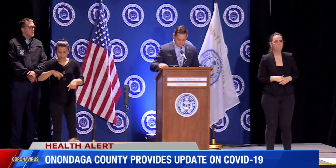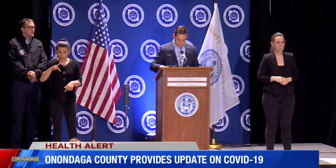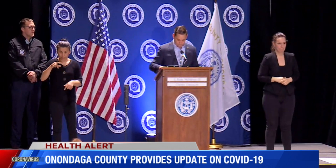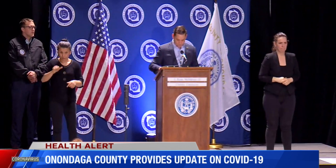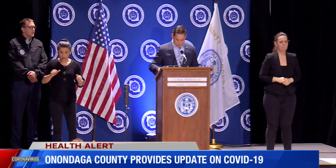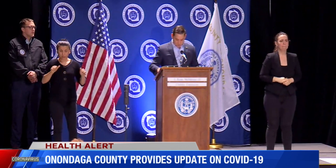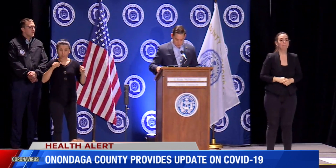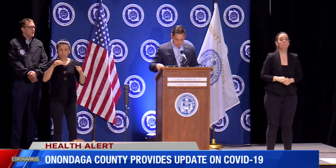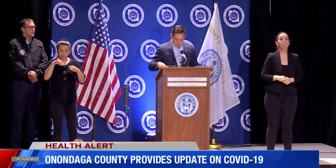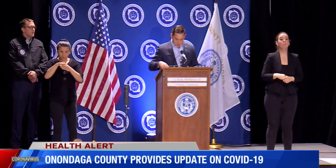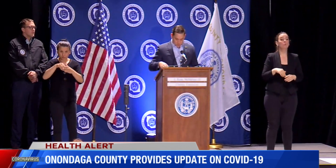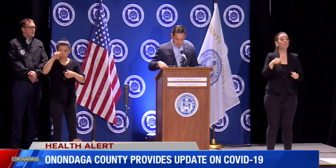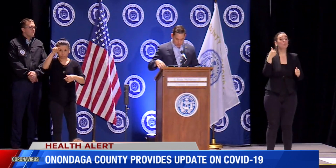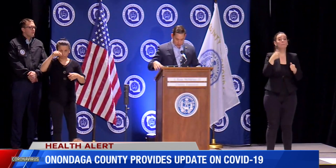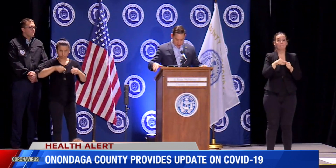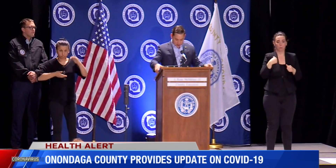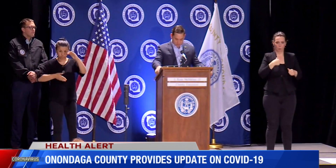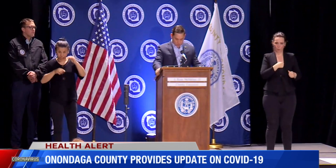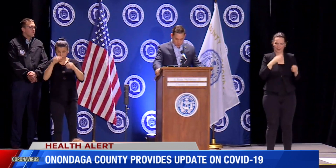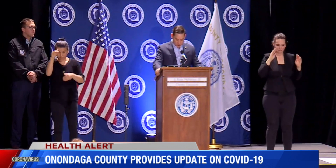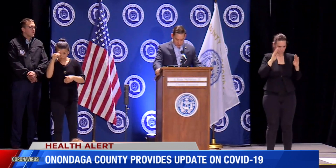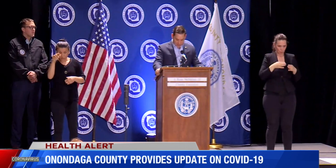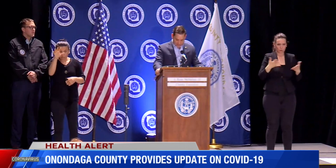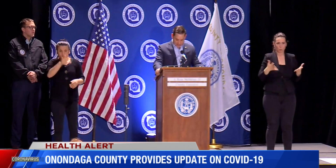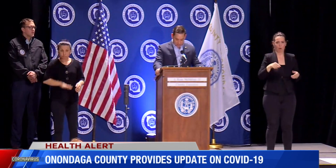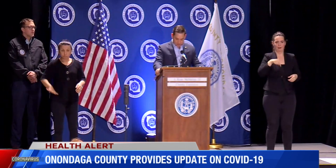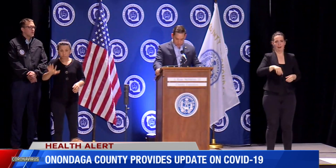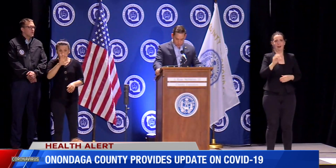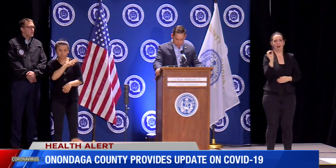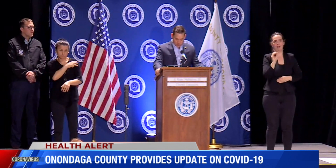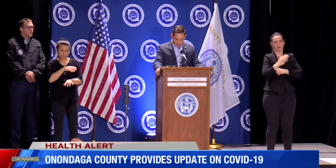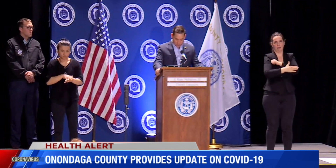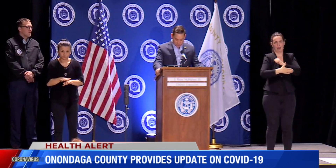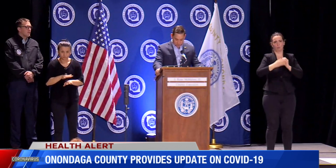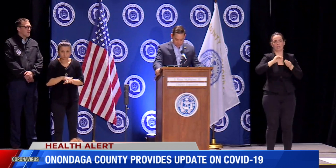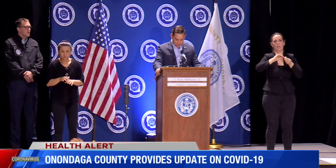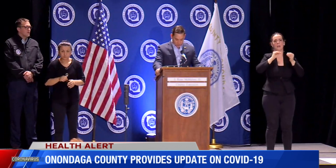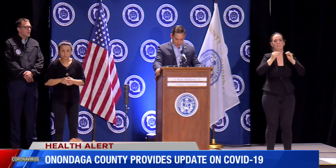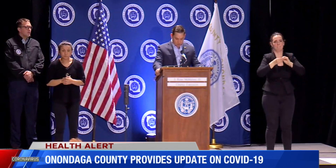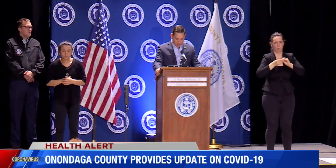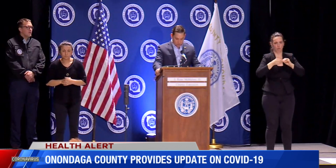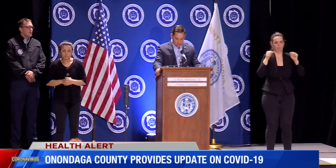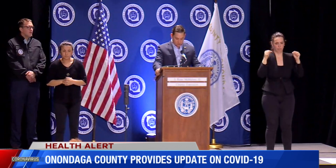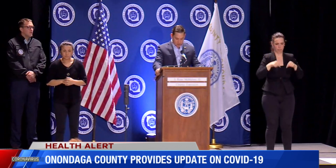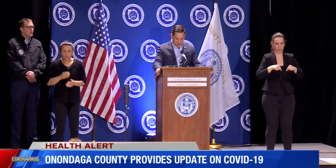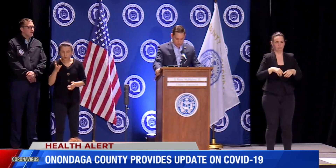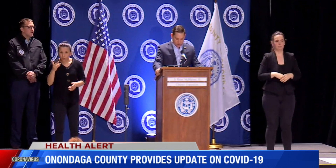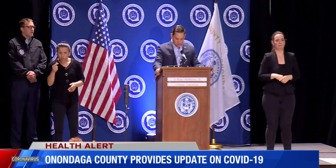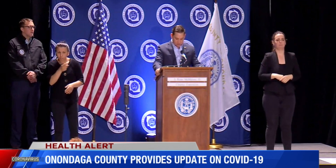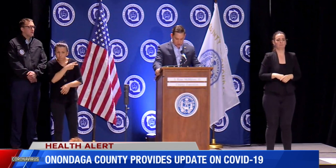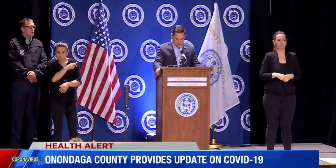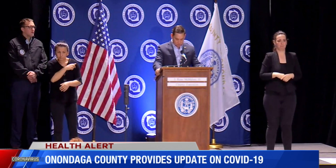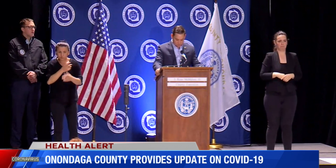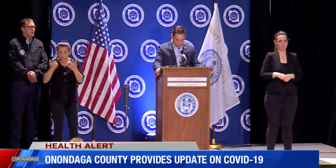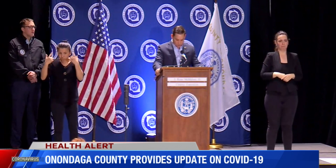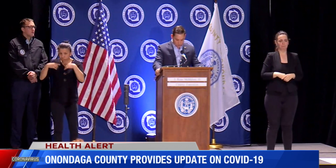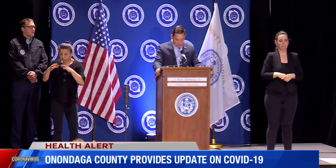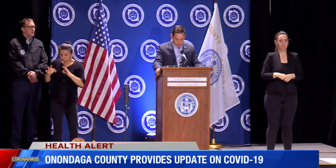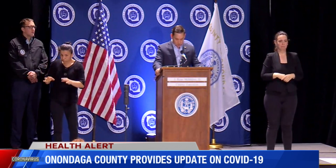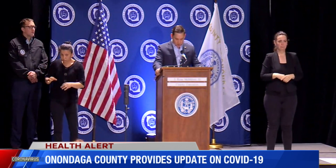that. We now have 119 people who have recovered and have been released from mandatory